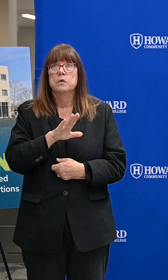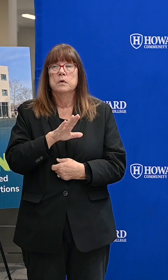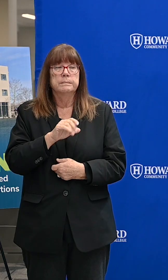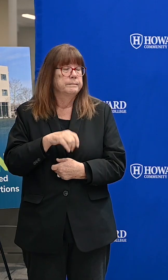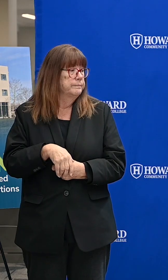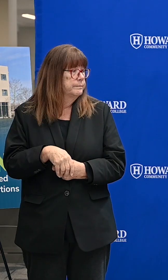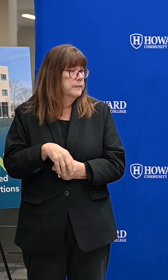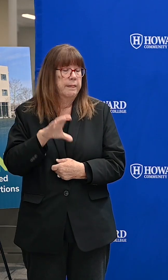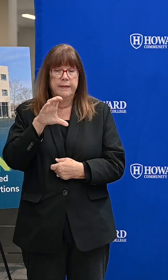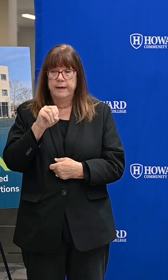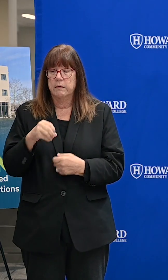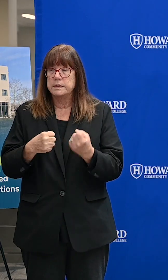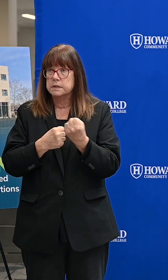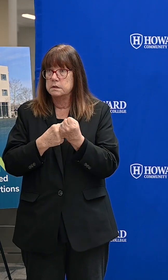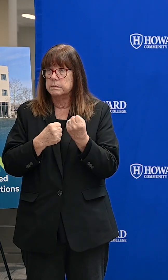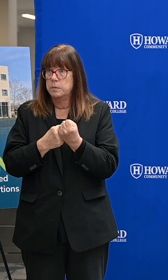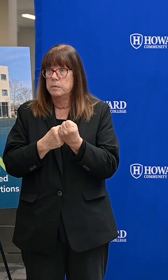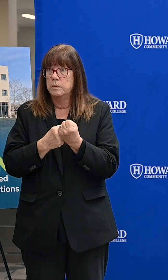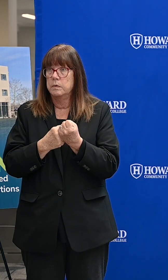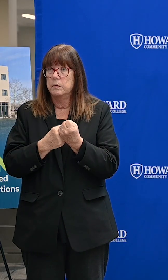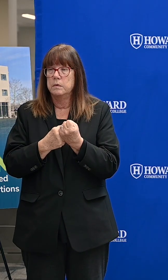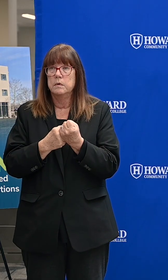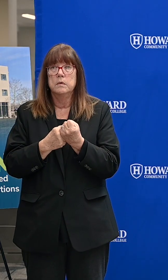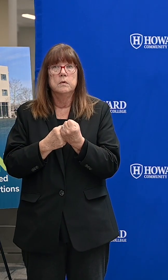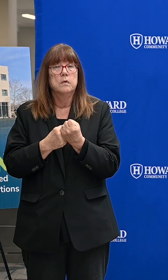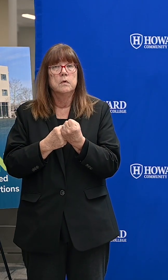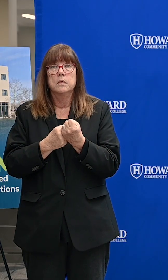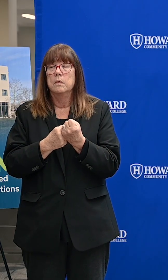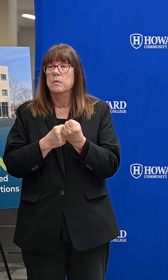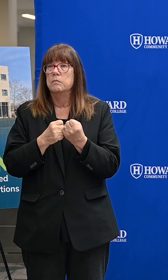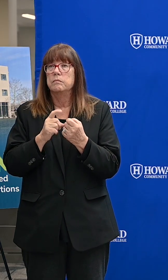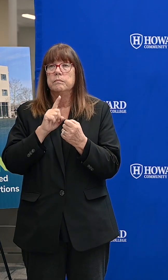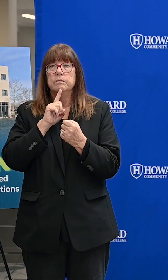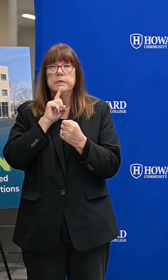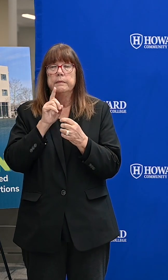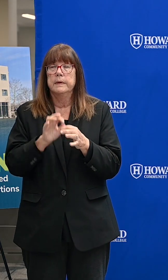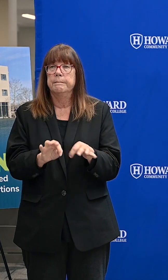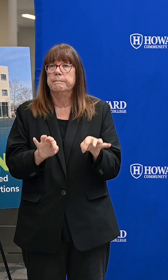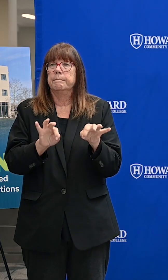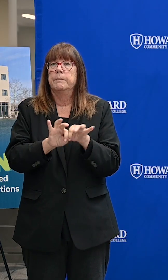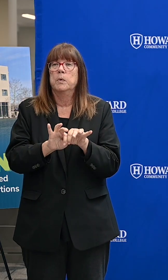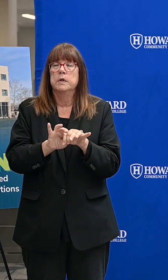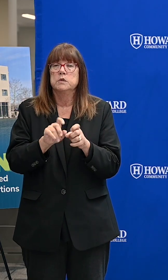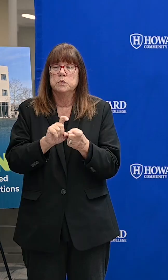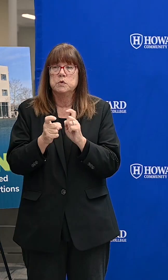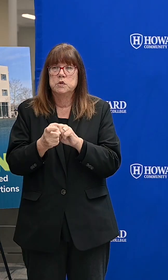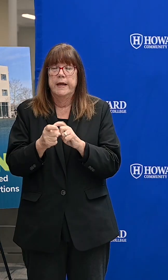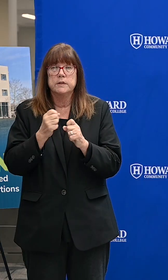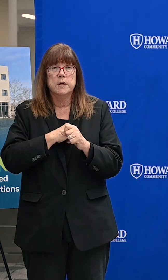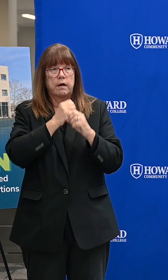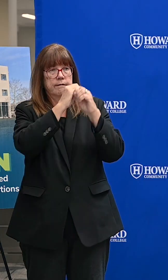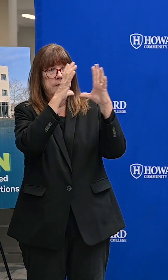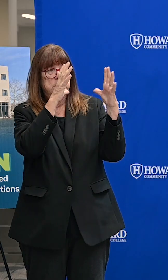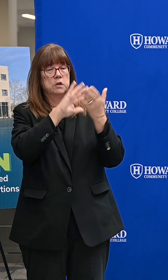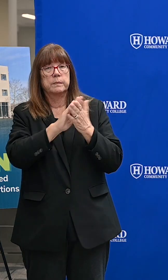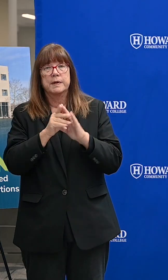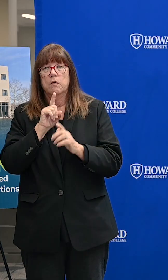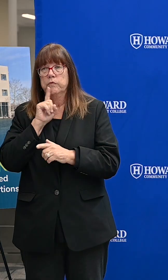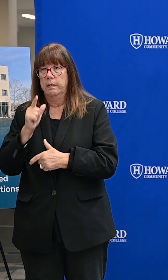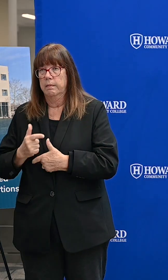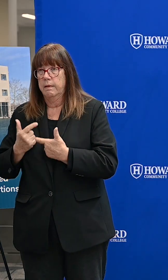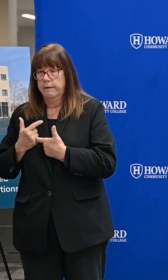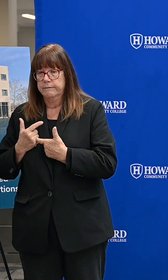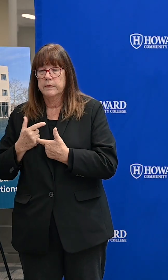The county's support has been instrumental in turning this vision into reality.